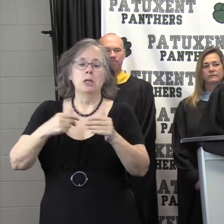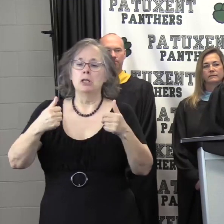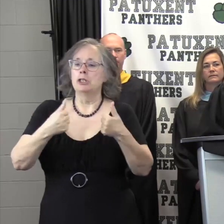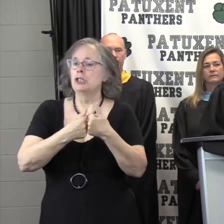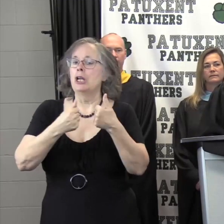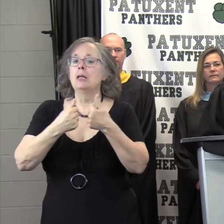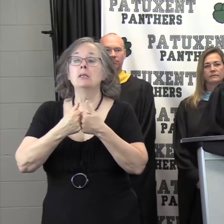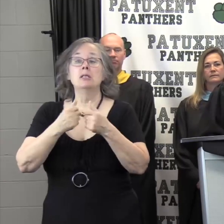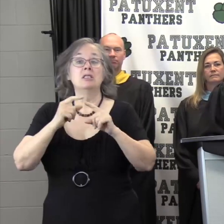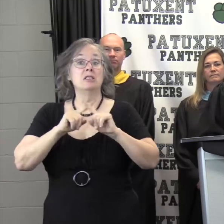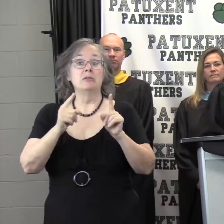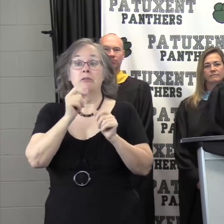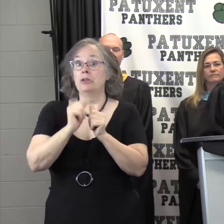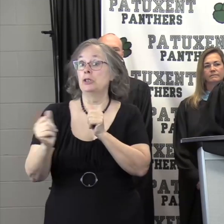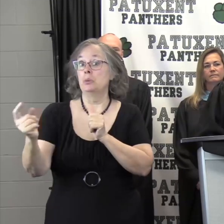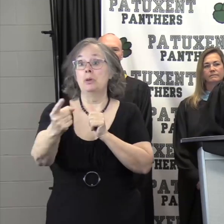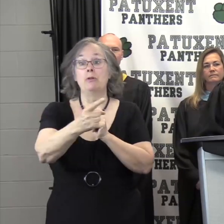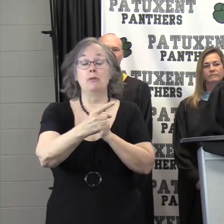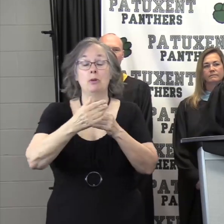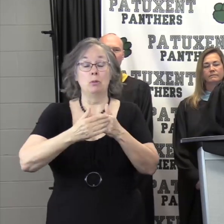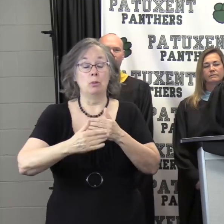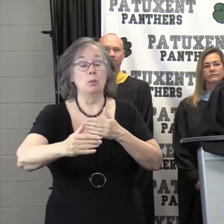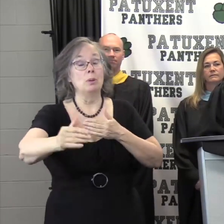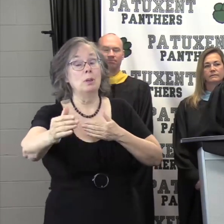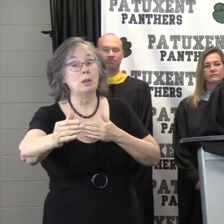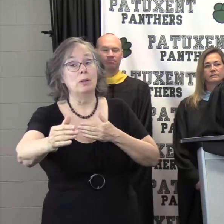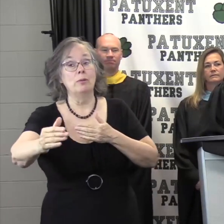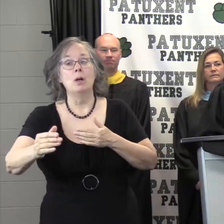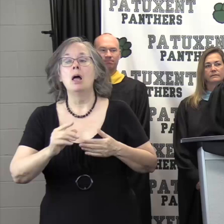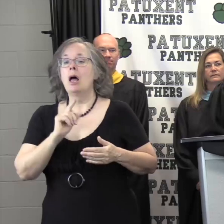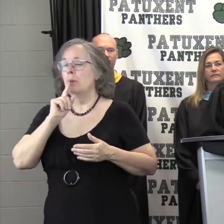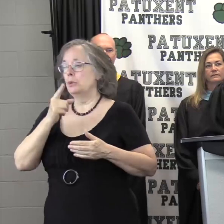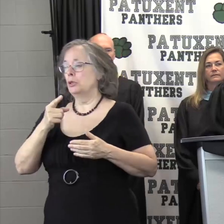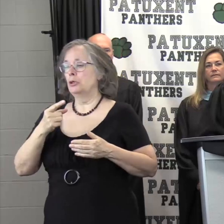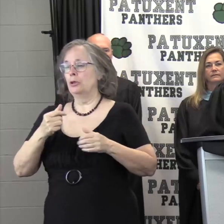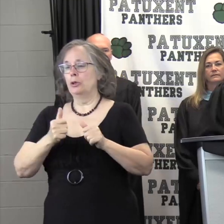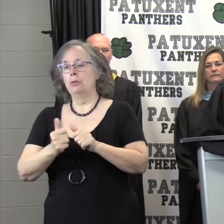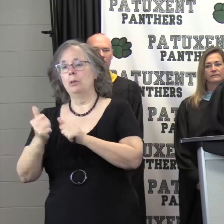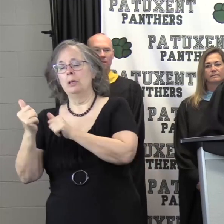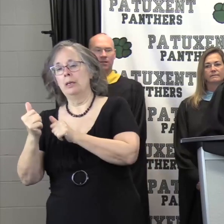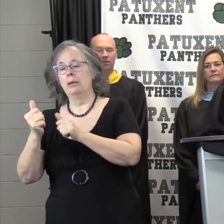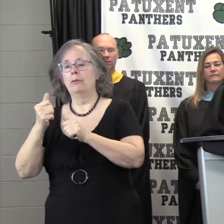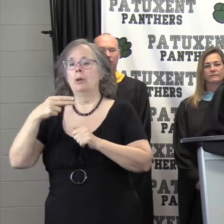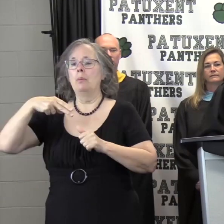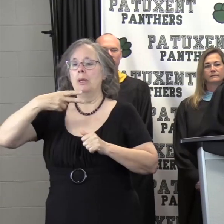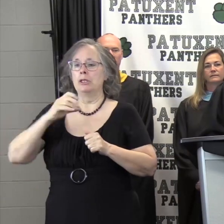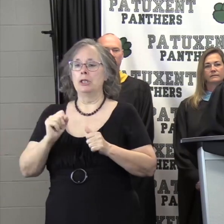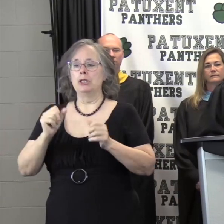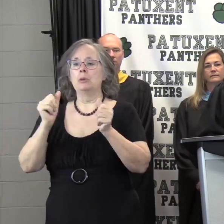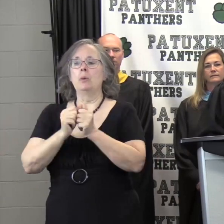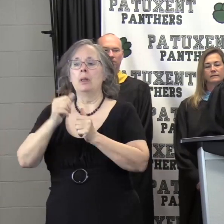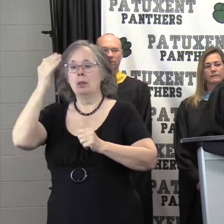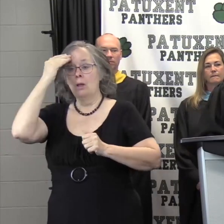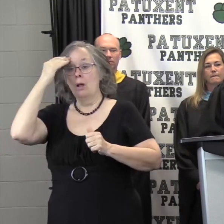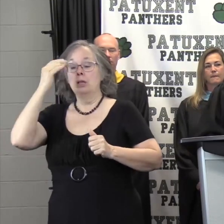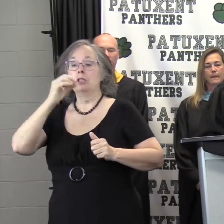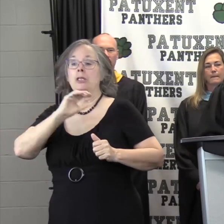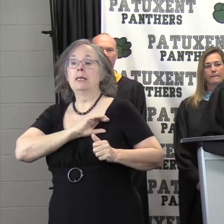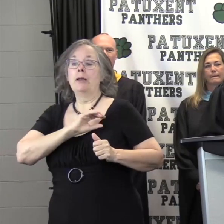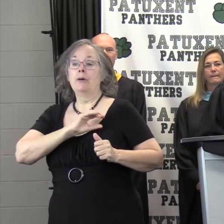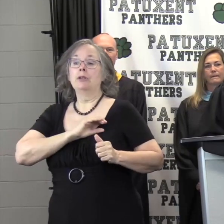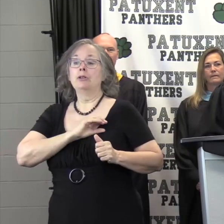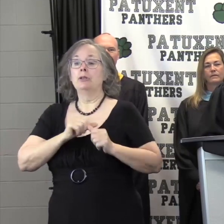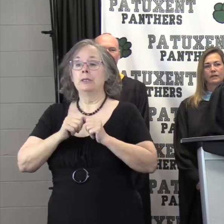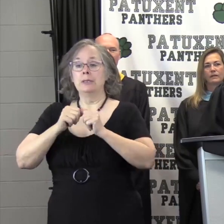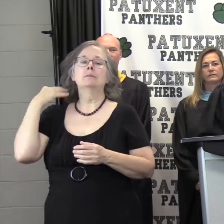you as you move forward. I am confident that you are leaving Patuxent High School with the knowledge and character traits necessary to achieve